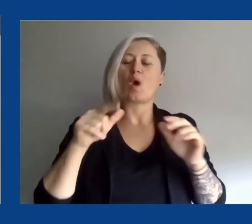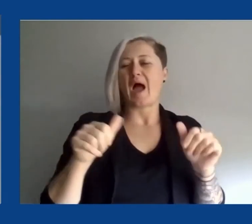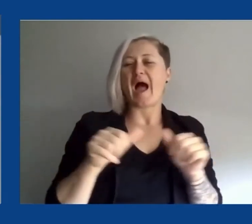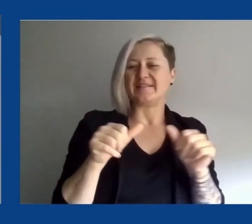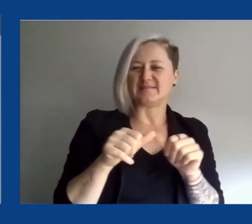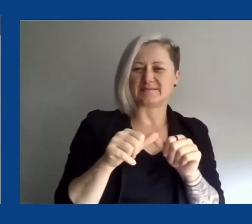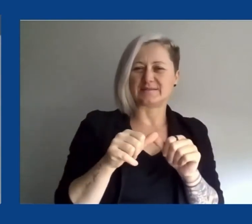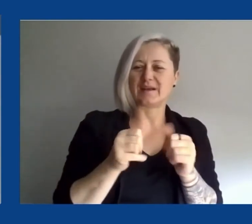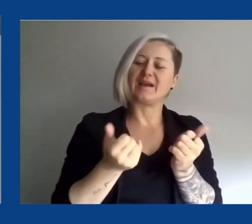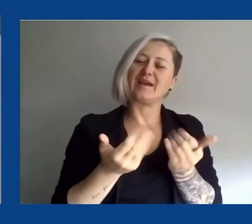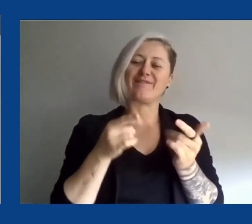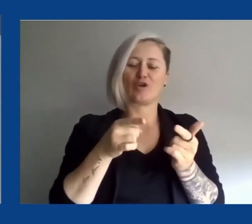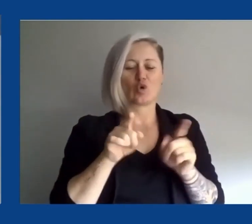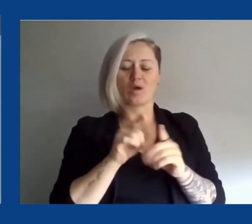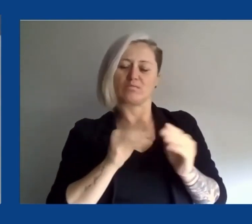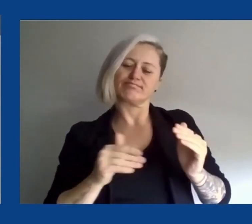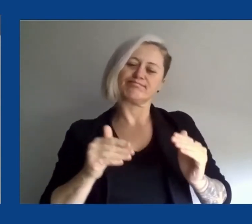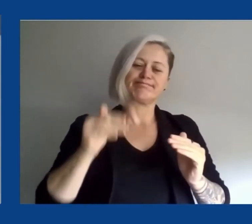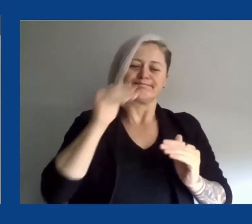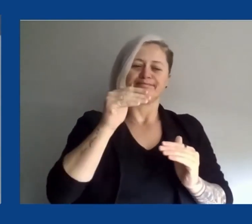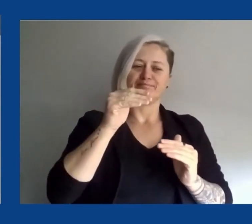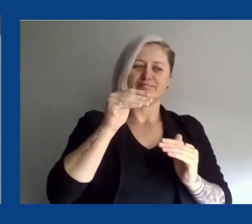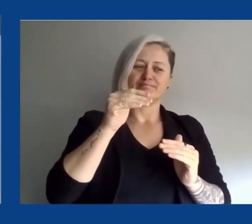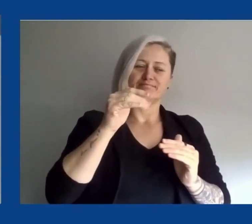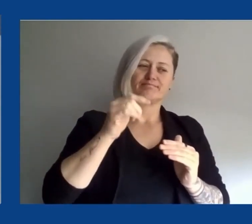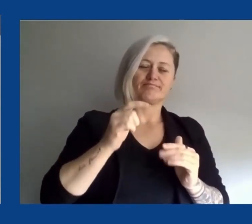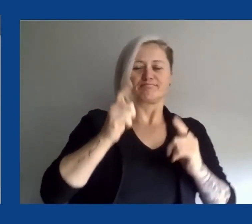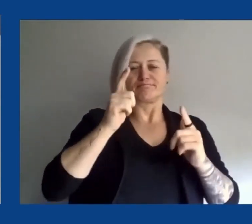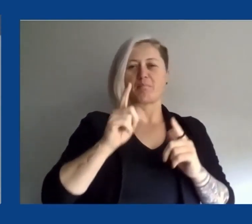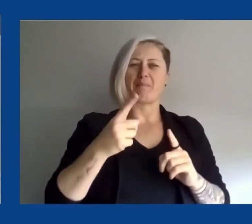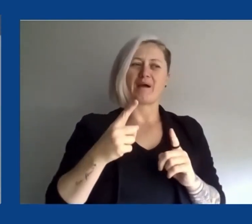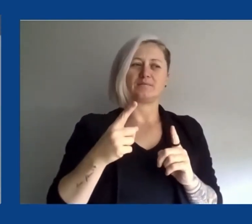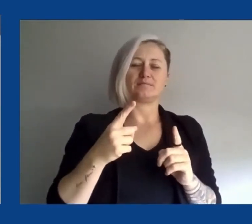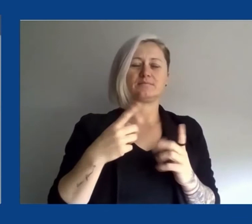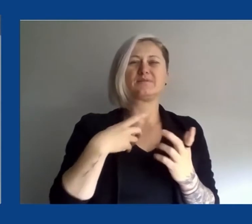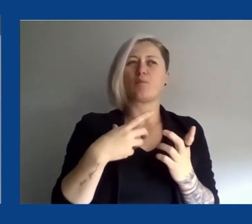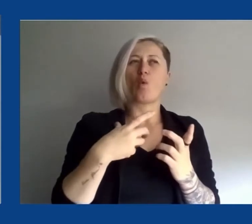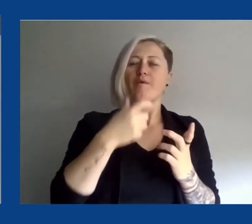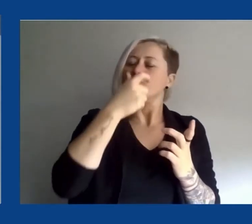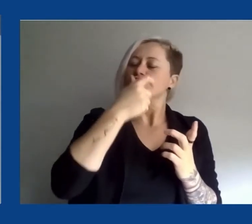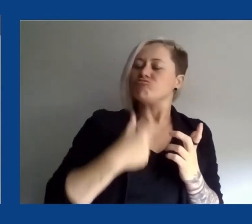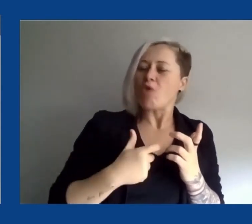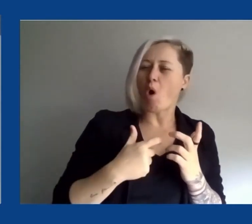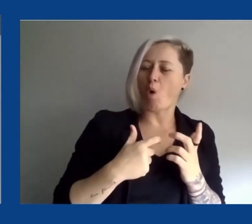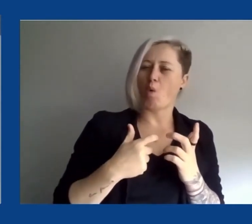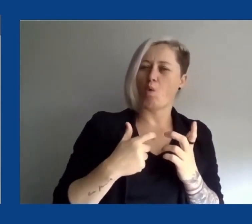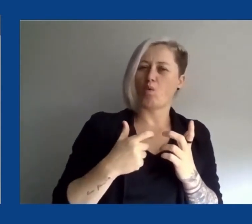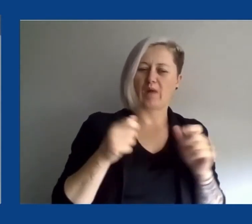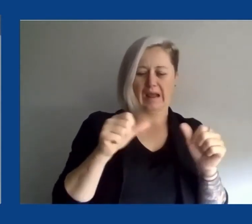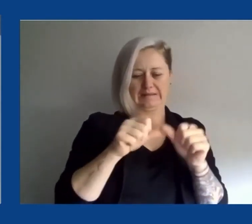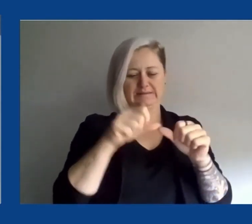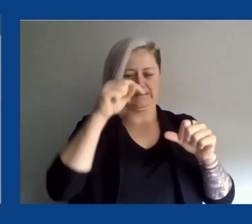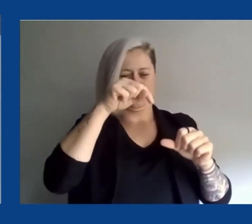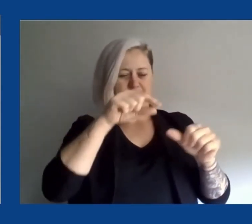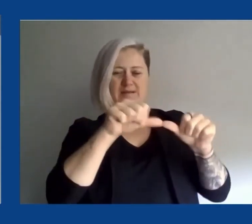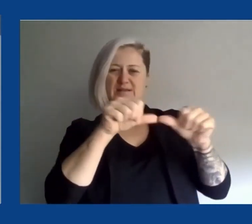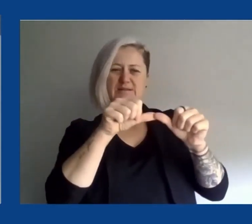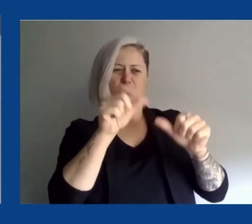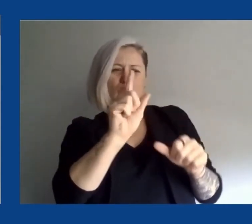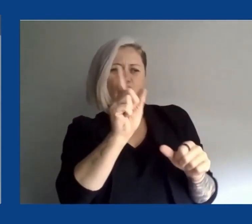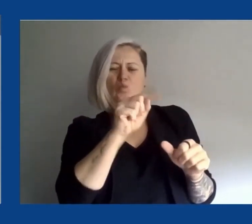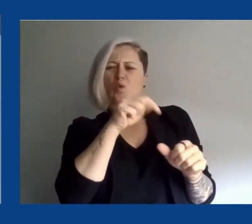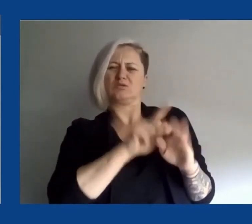but it's more than a role as the word auntie and what auntie represents. And I remember the